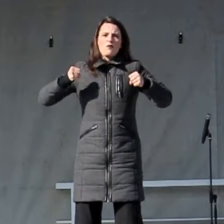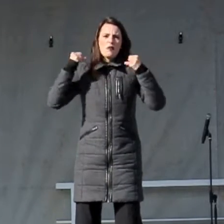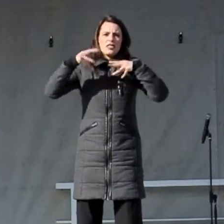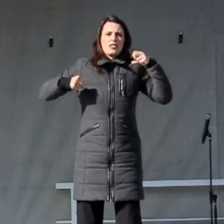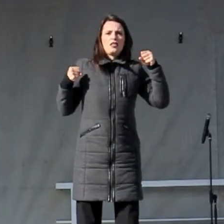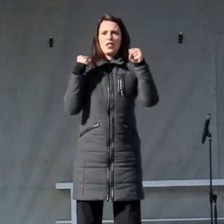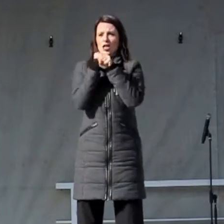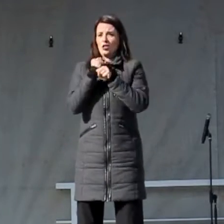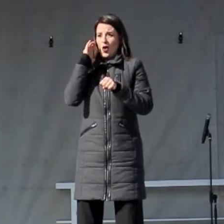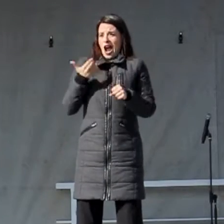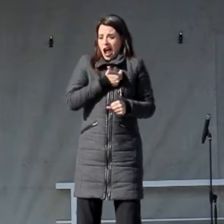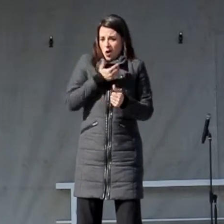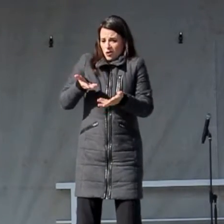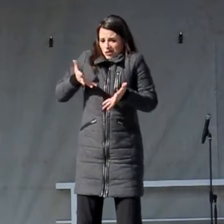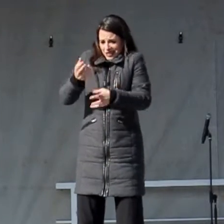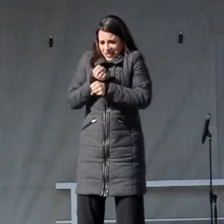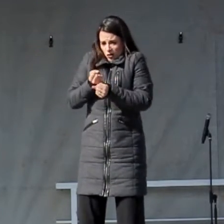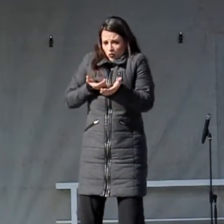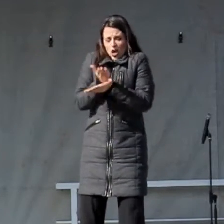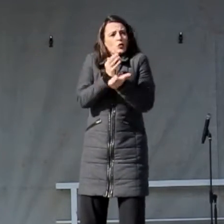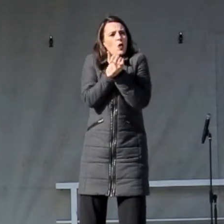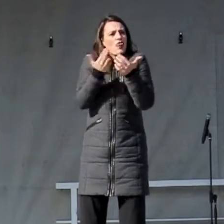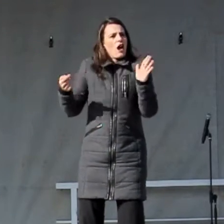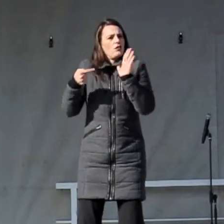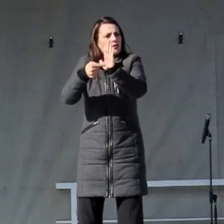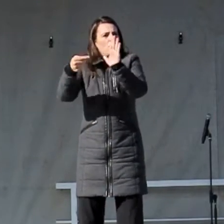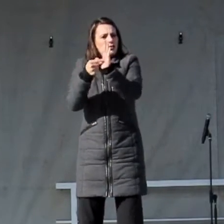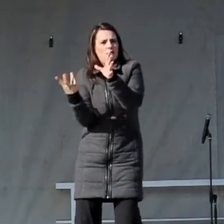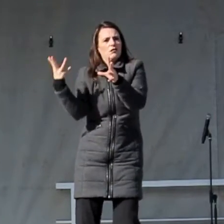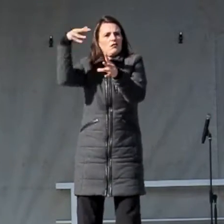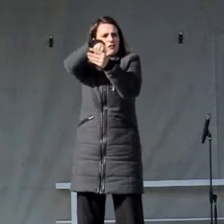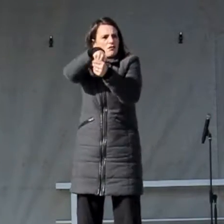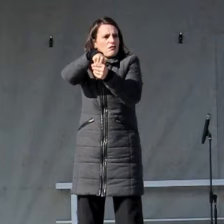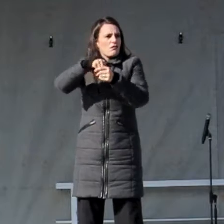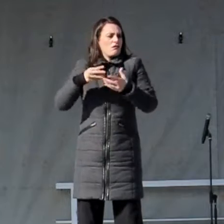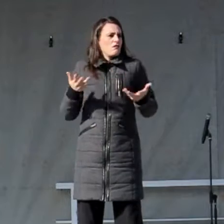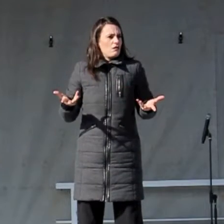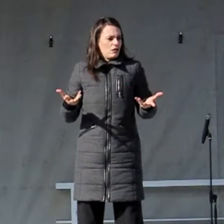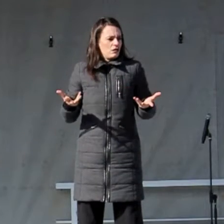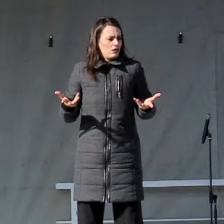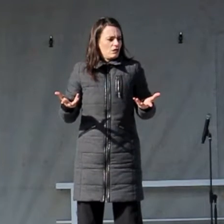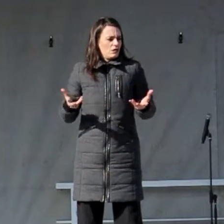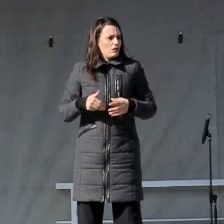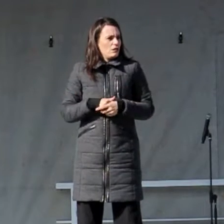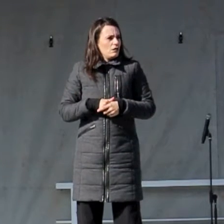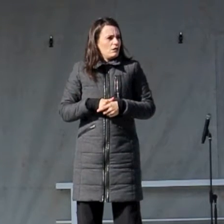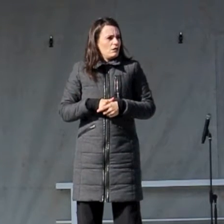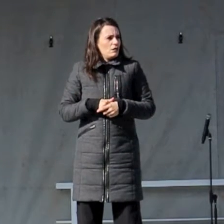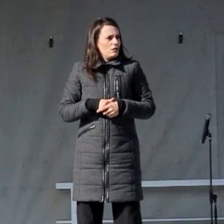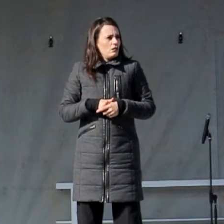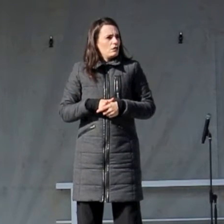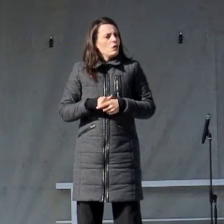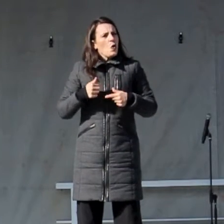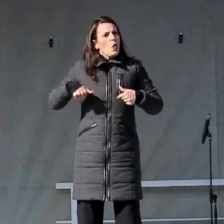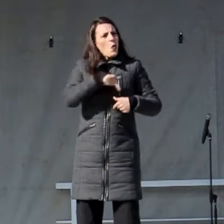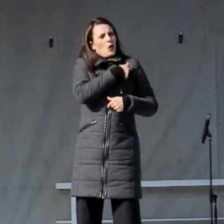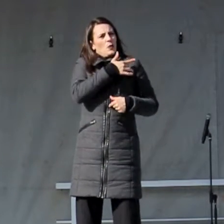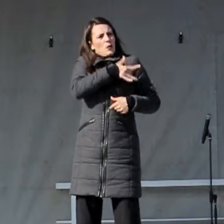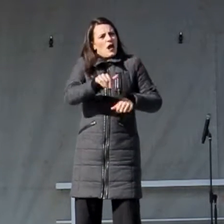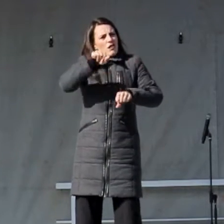rights with little to no voice, or no voice at all. We are